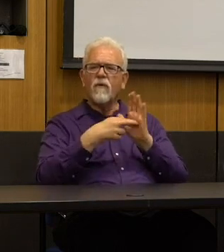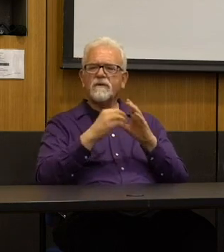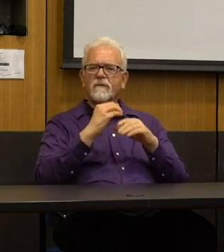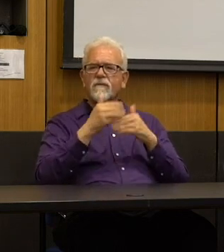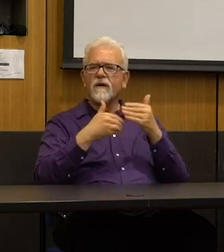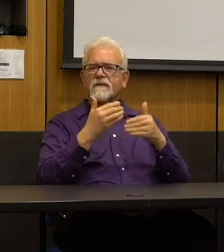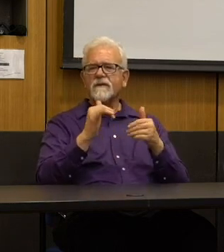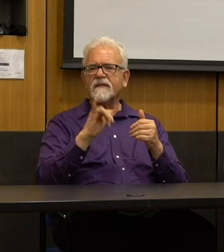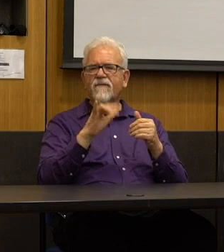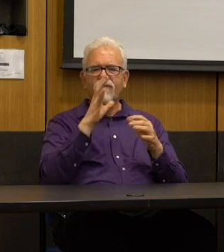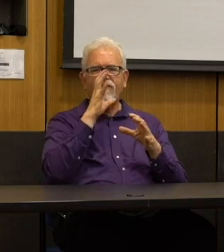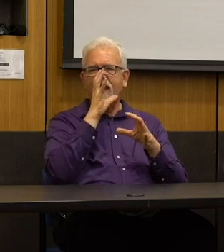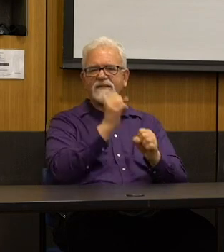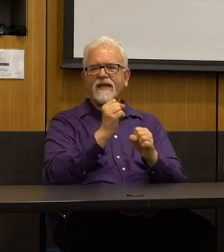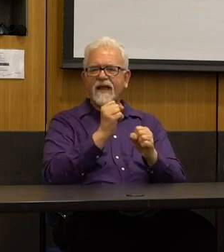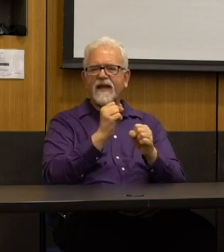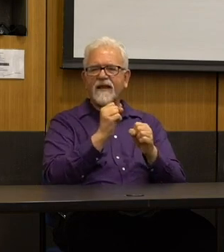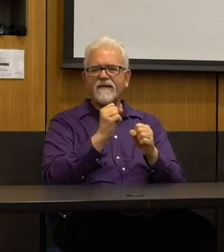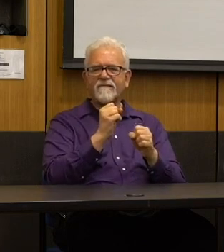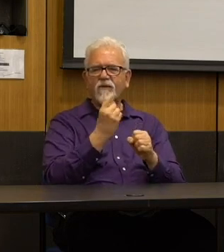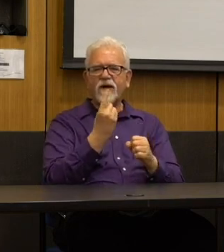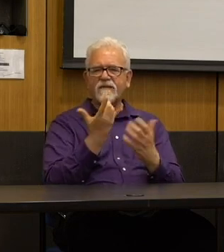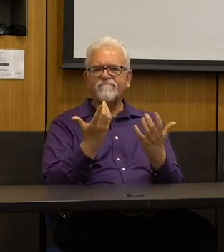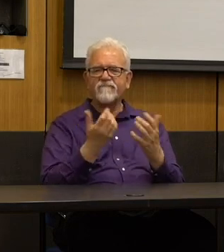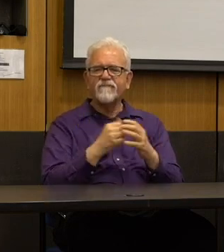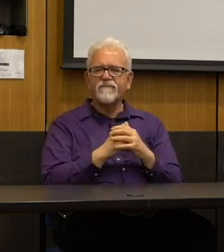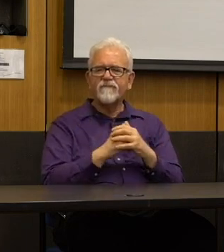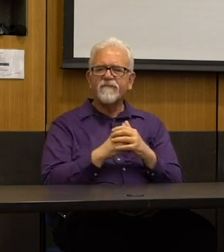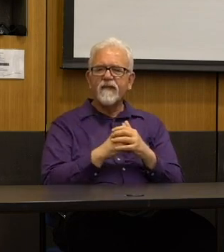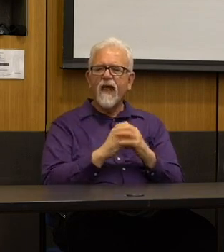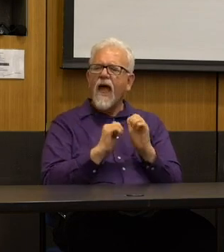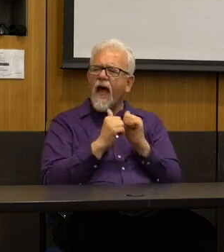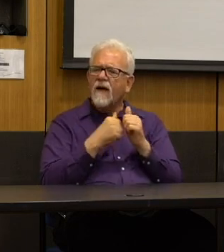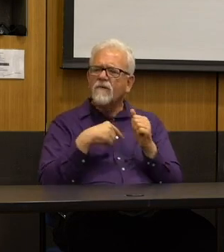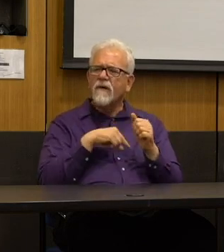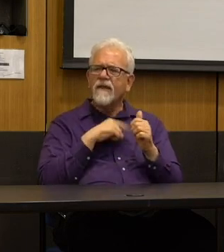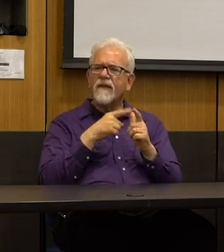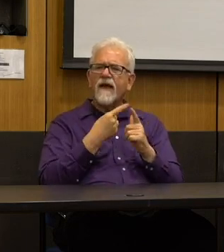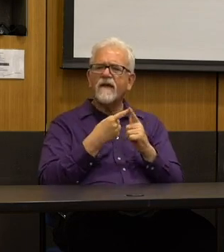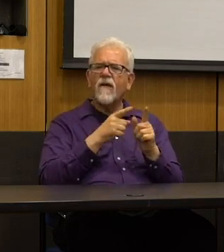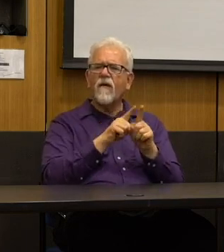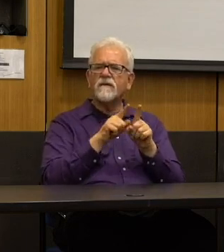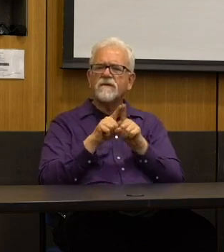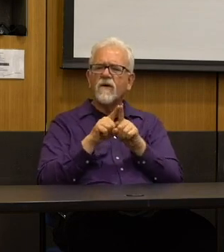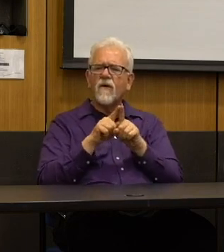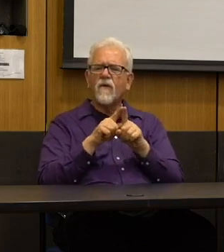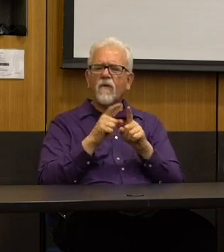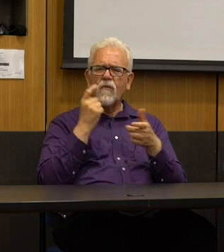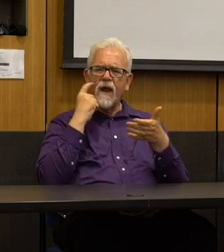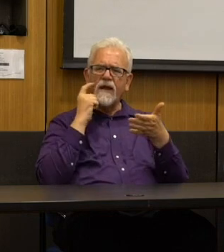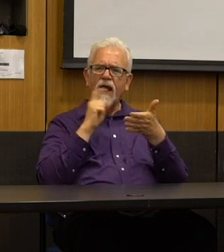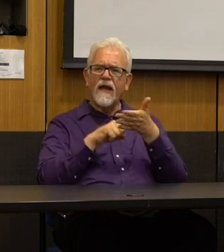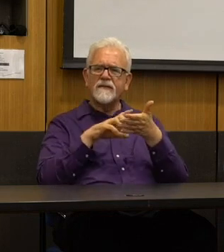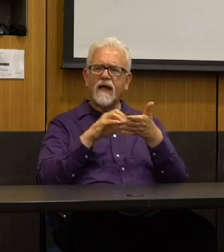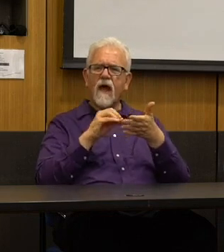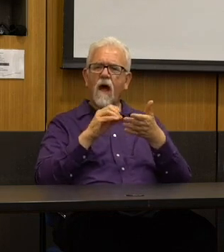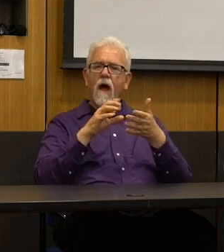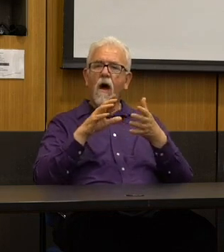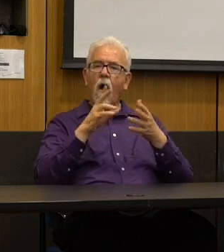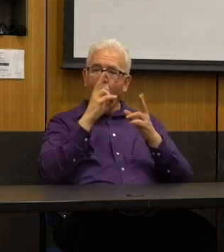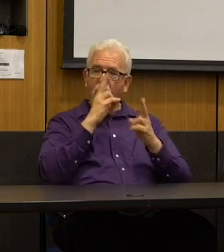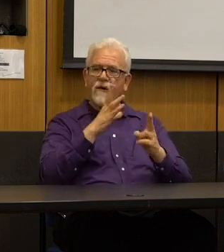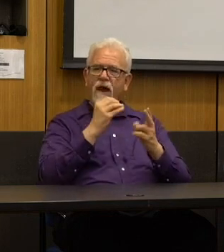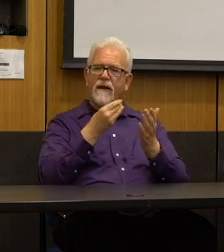is a fascinating and practical one. And then, you know, how do we then also recognize and honor and compensate that